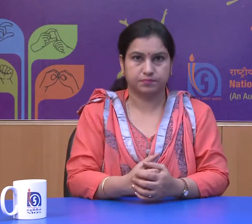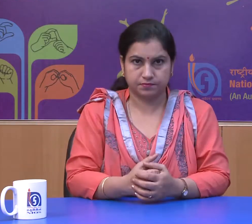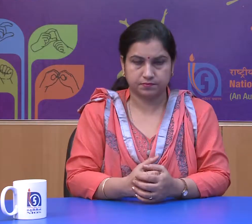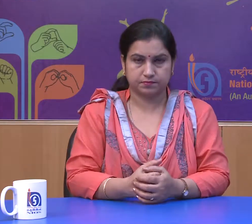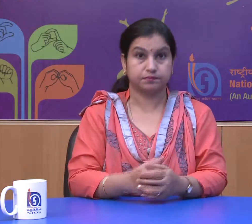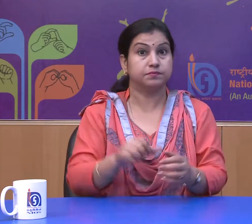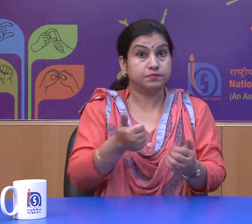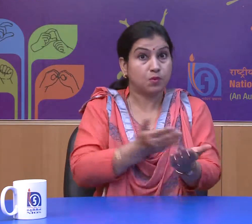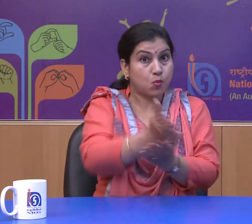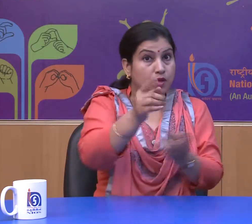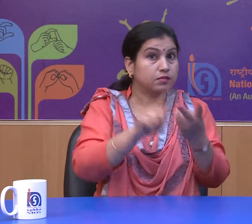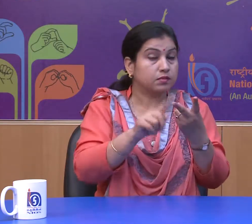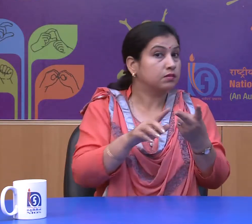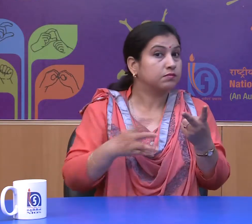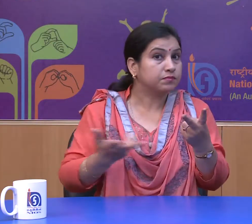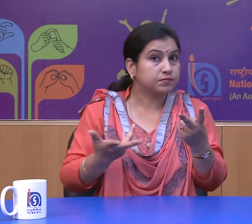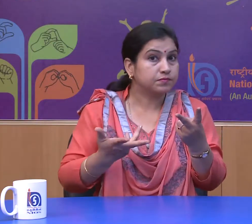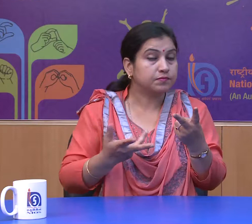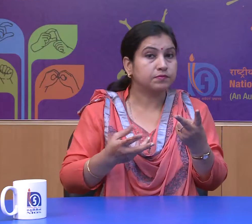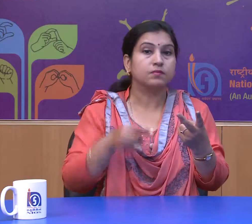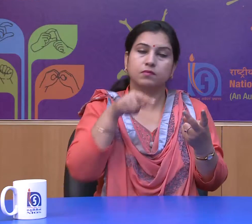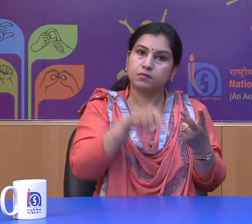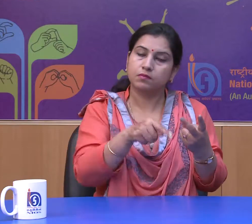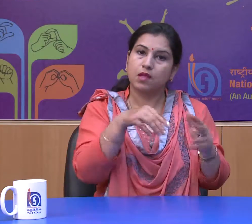While in some other countries, there are two governments